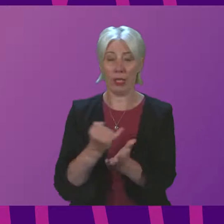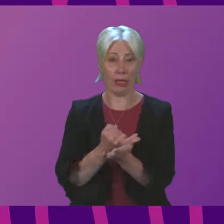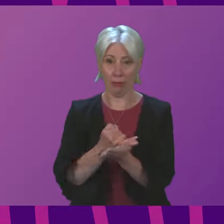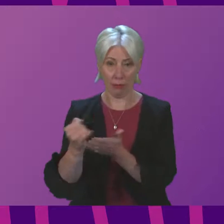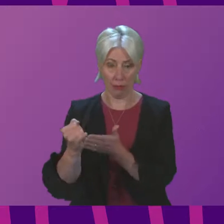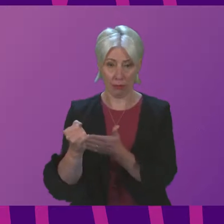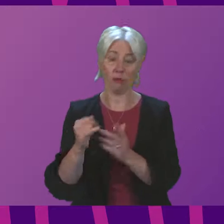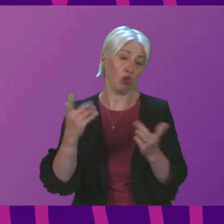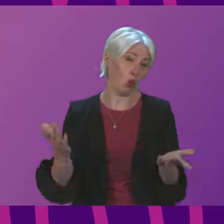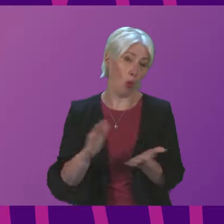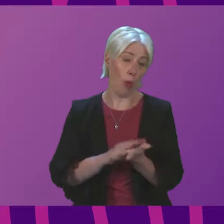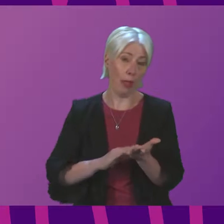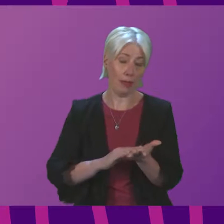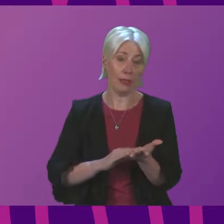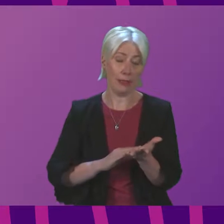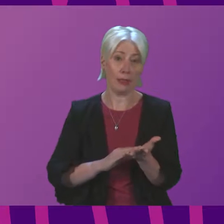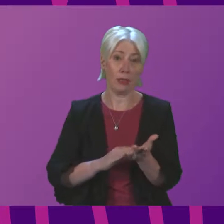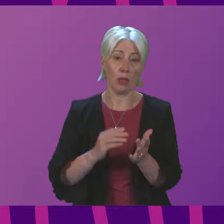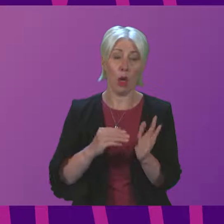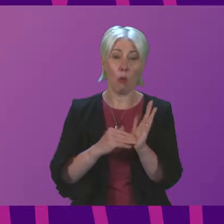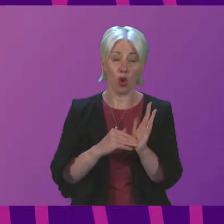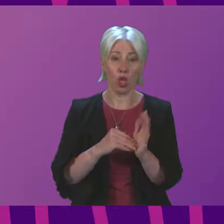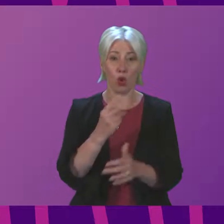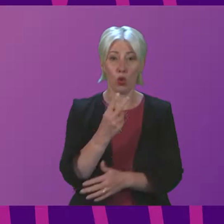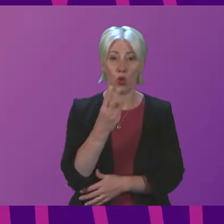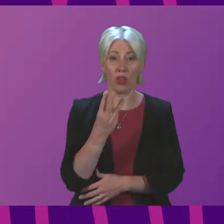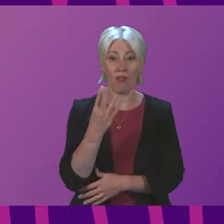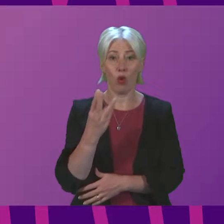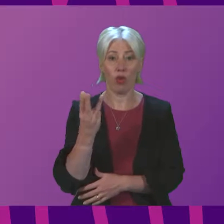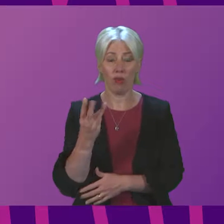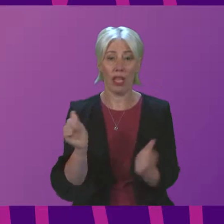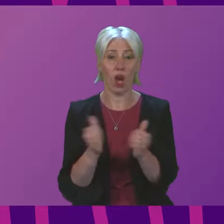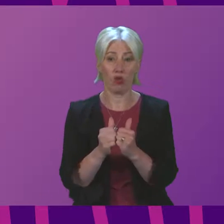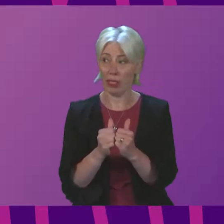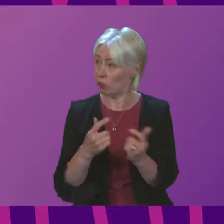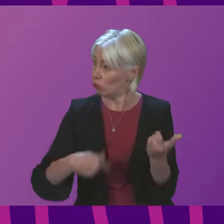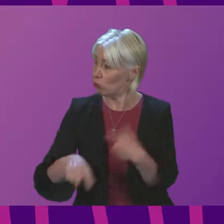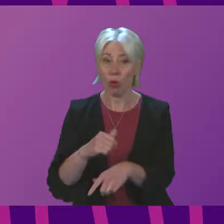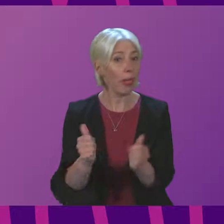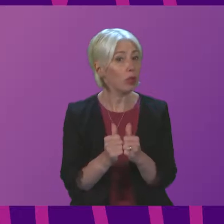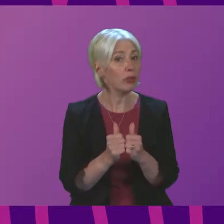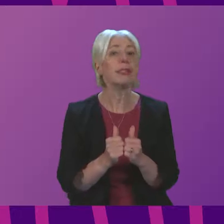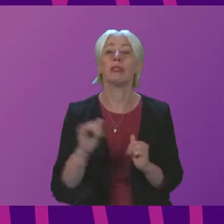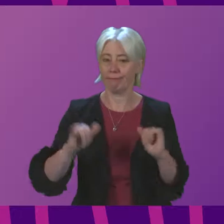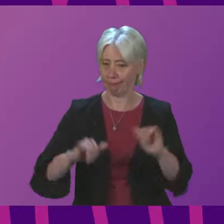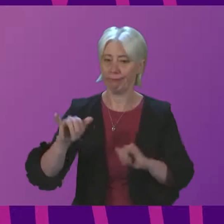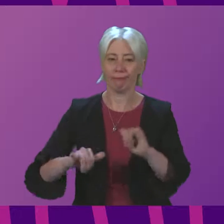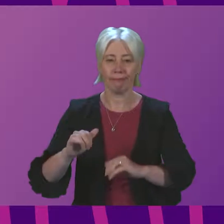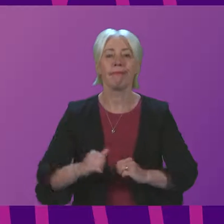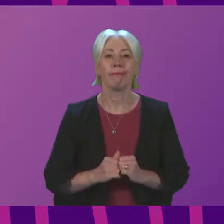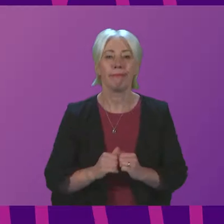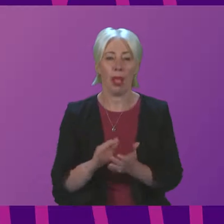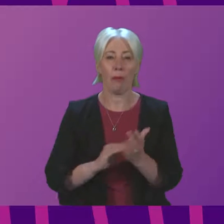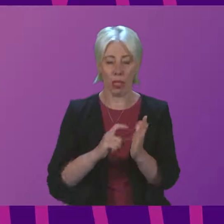speak against the motion. Therefore, the question is that motion 2343 be agreed. Are we all agreed? Yes. The